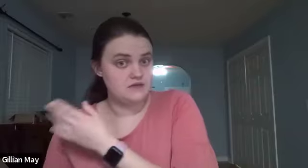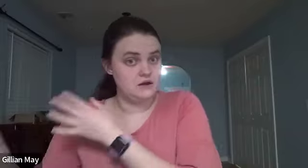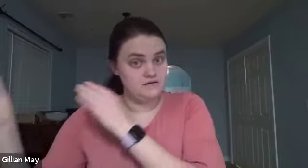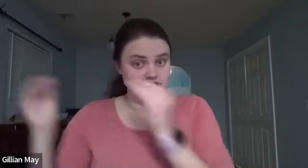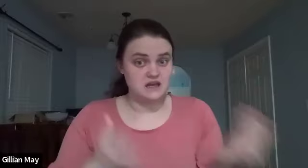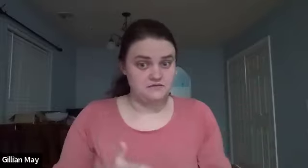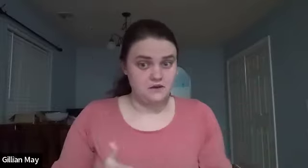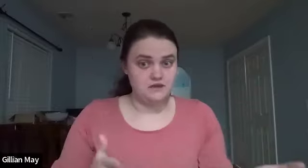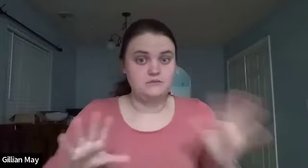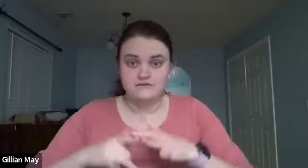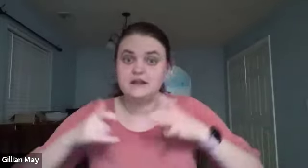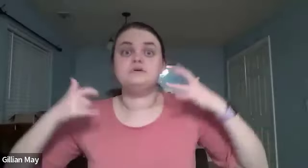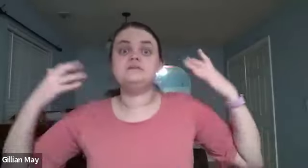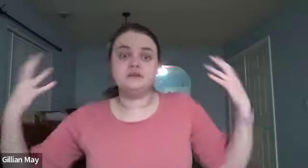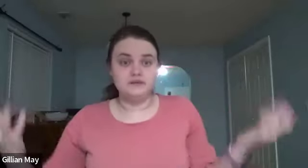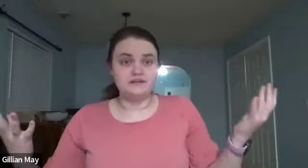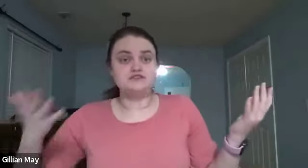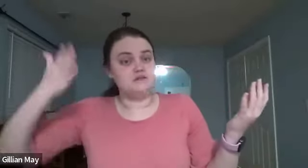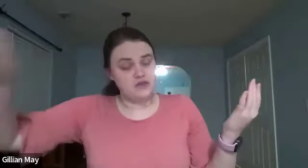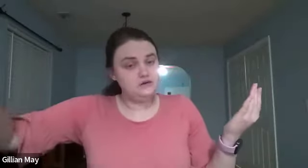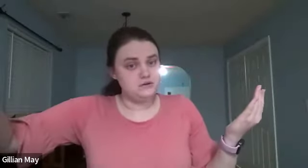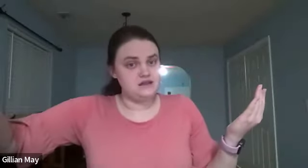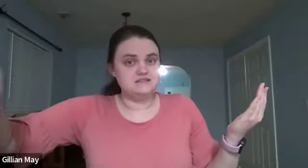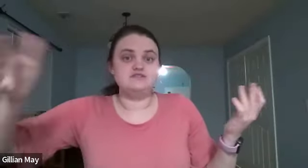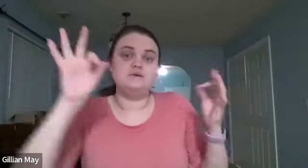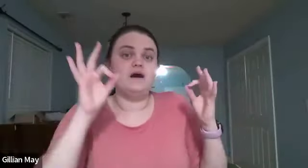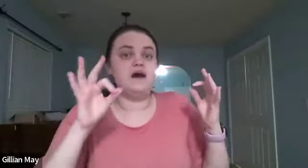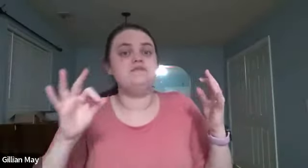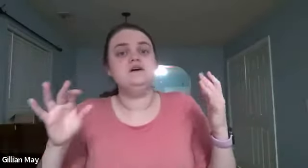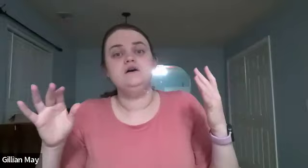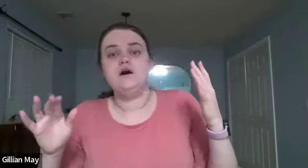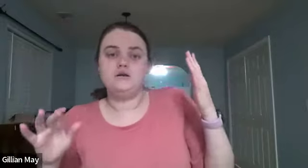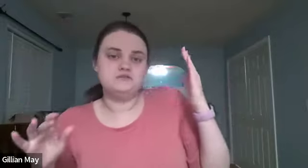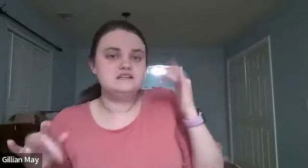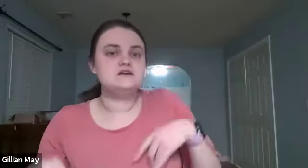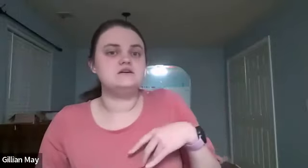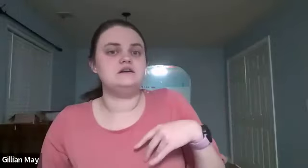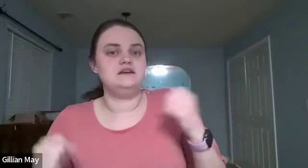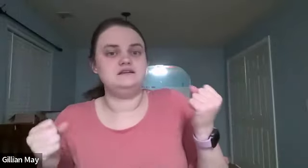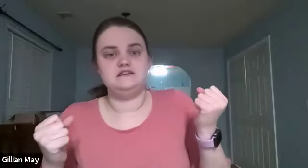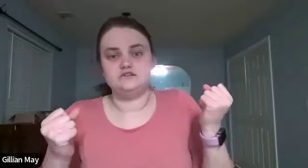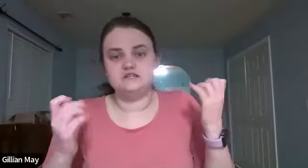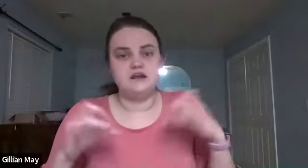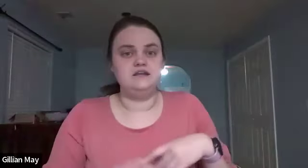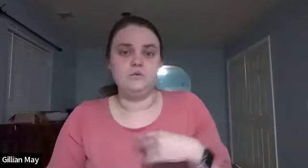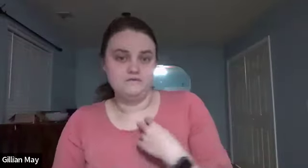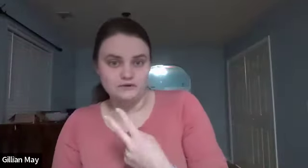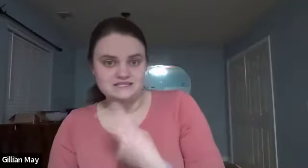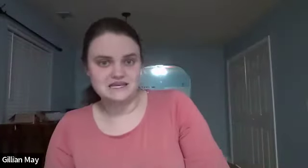that'll have their staff come in, and we'll have like a really big meeting. So like they don't know ASL. So we'll have our presenter is either signing or voicing.